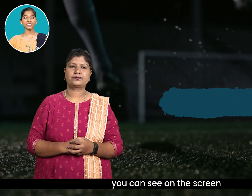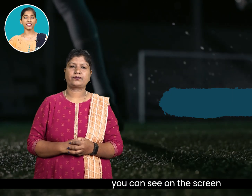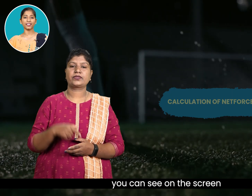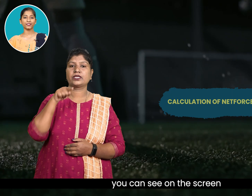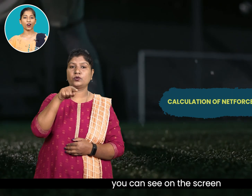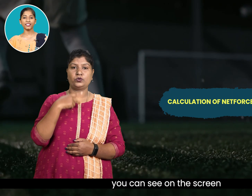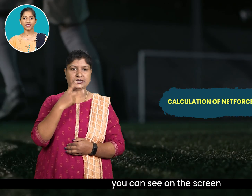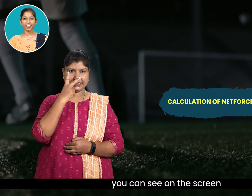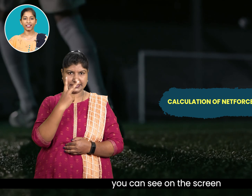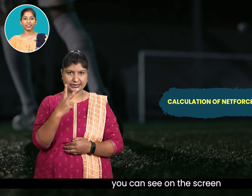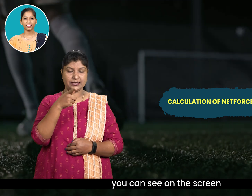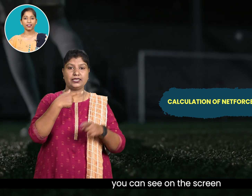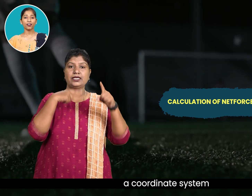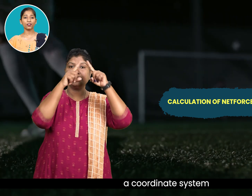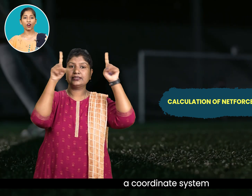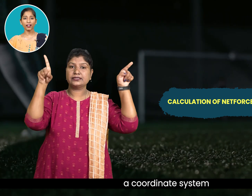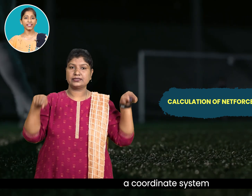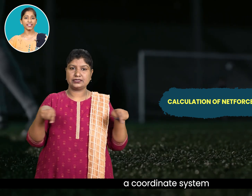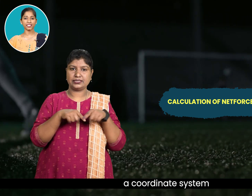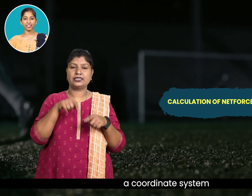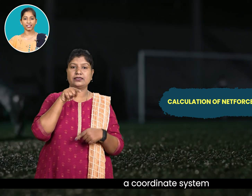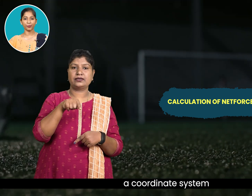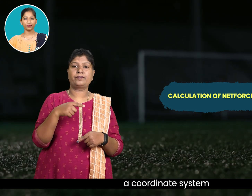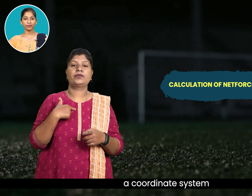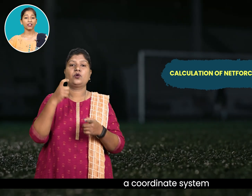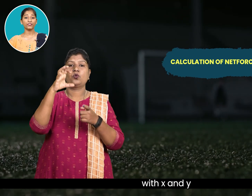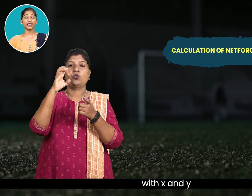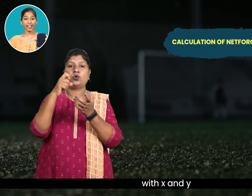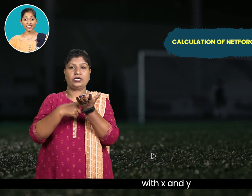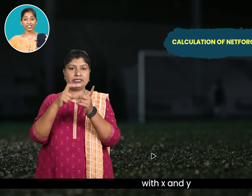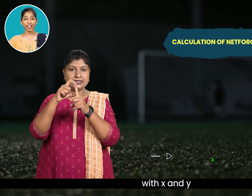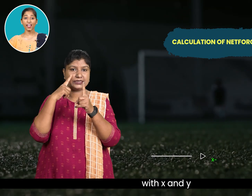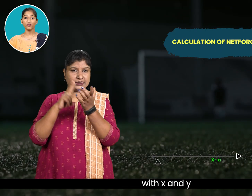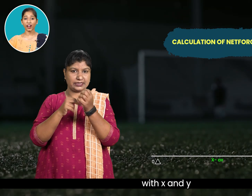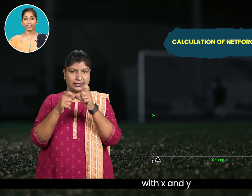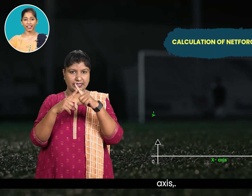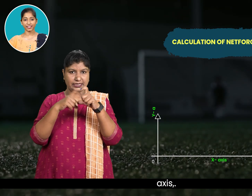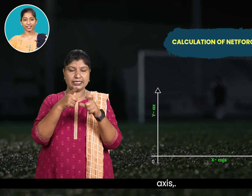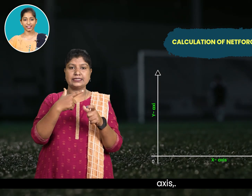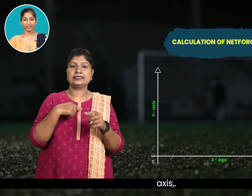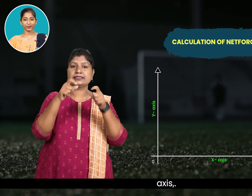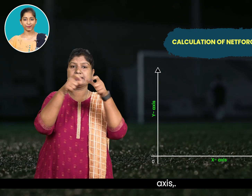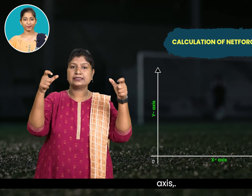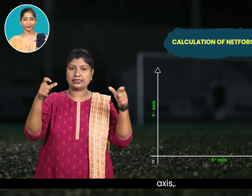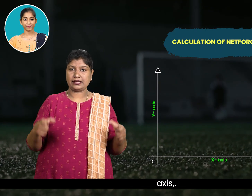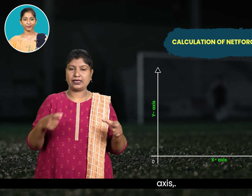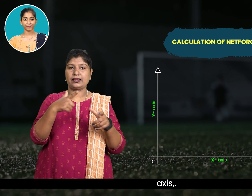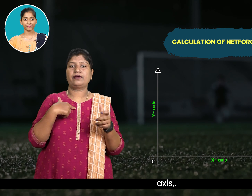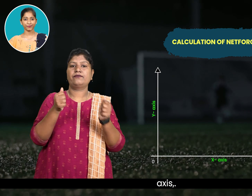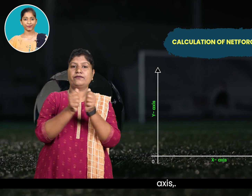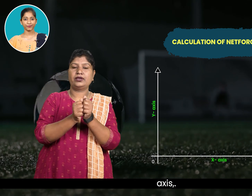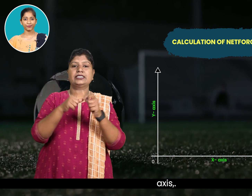You can see on the screen a coordinate system with X and Y axis.